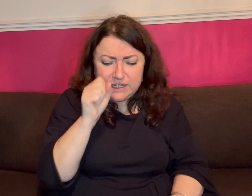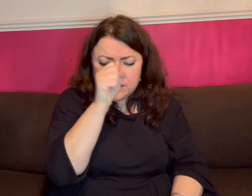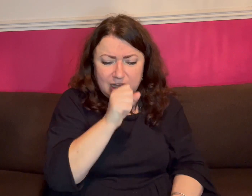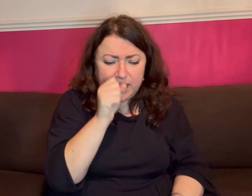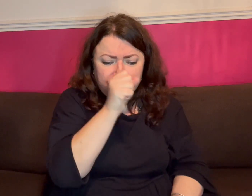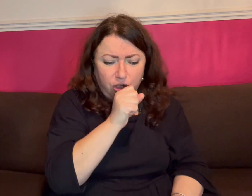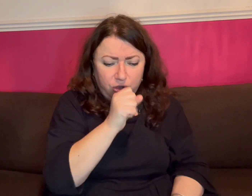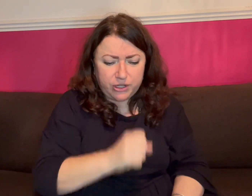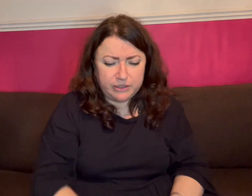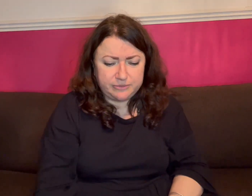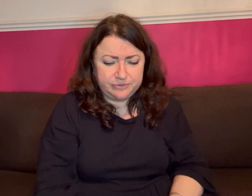Little Hedgehog.